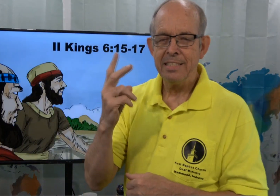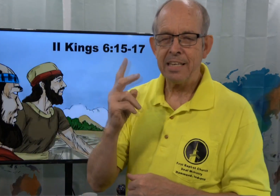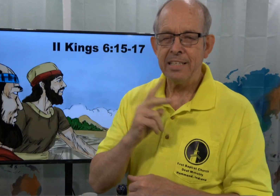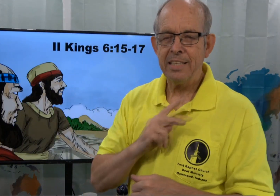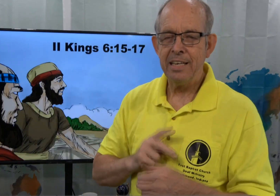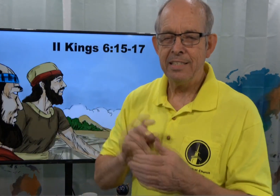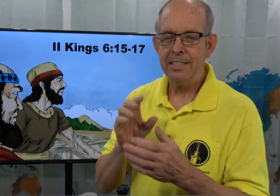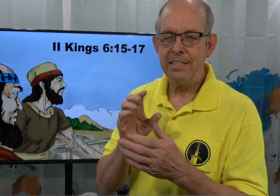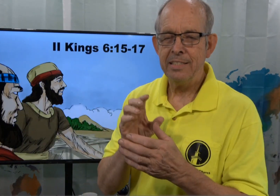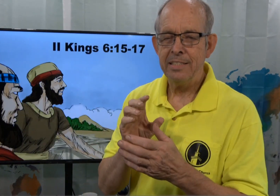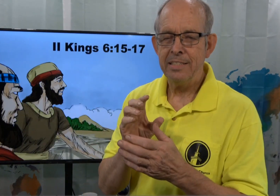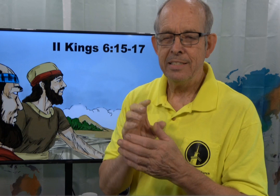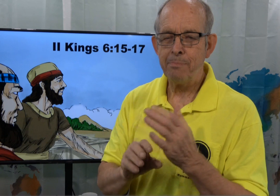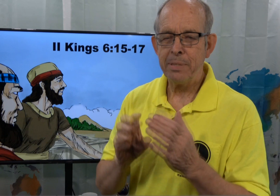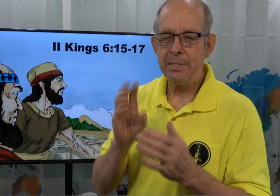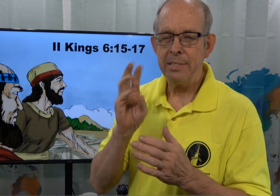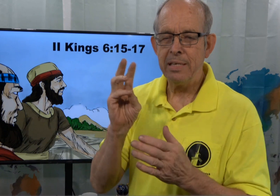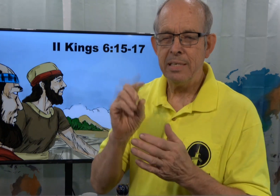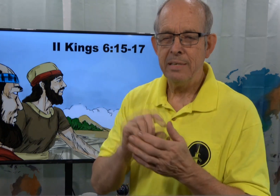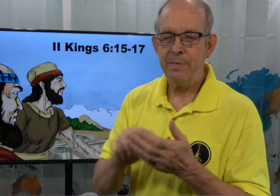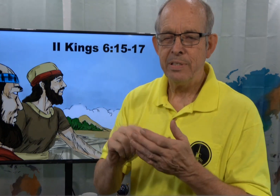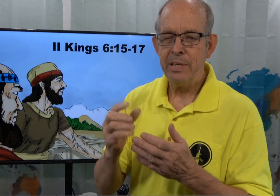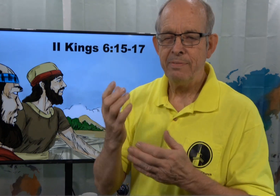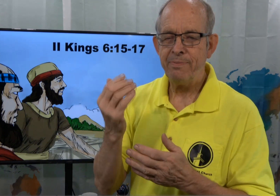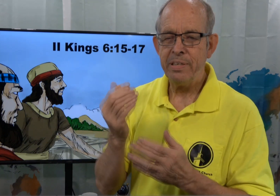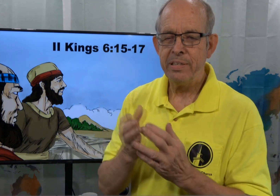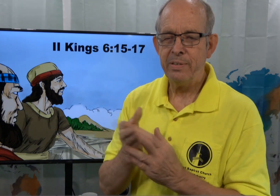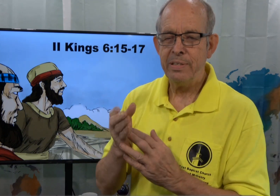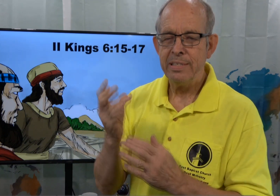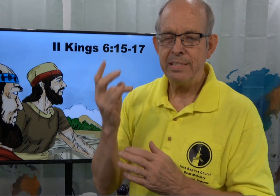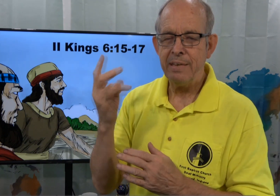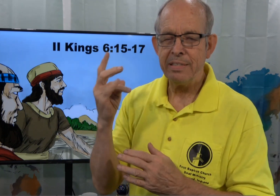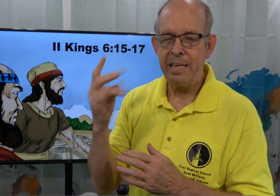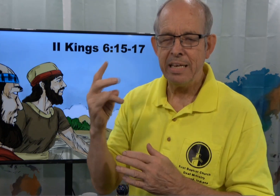Second Kings, chapter 10, verse 15, 17.